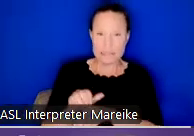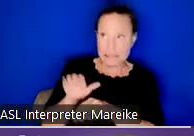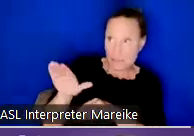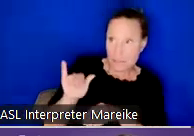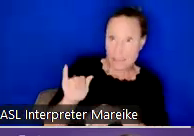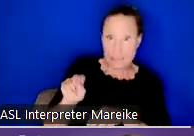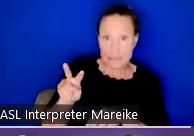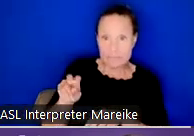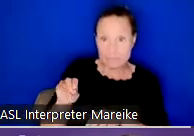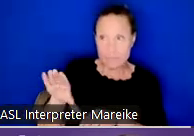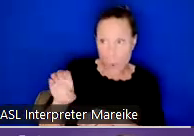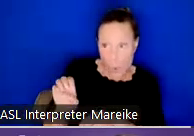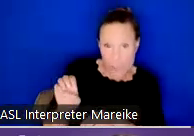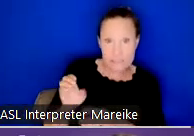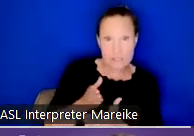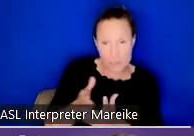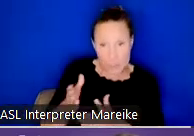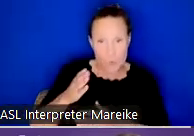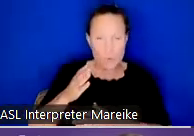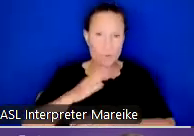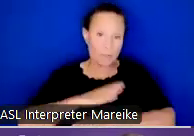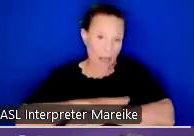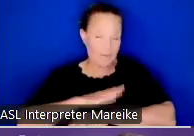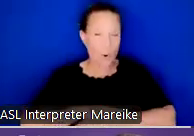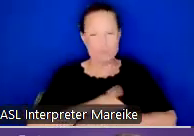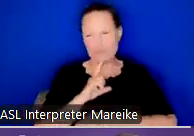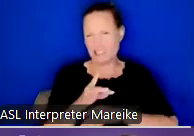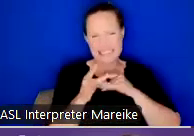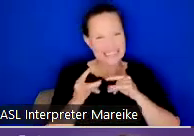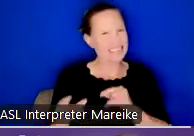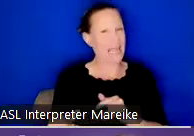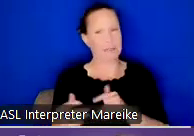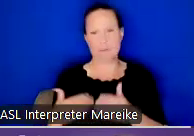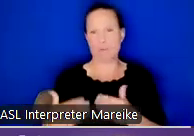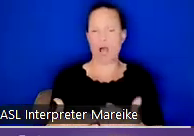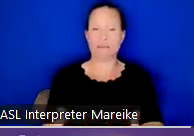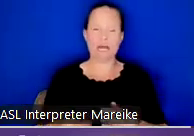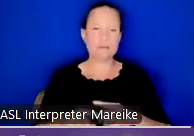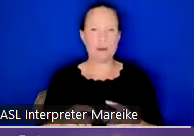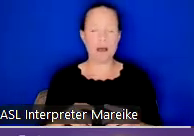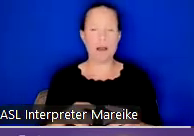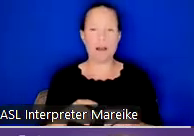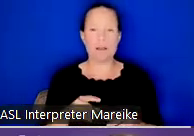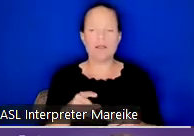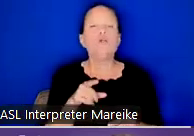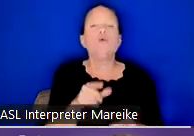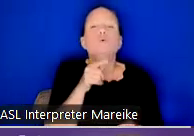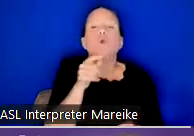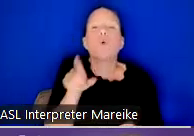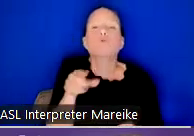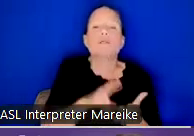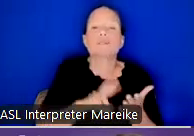the platform is really a seamless process, but you're not, you don't sign up and okay, good